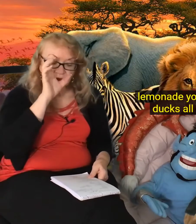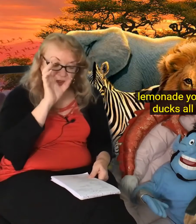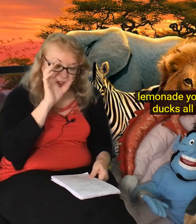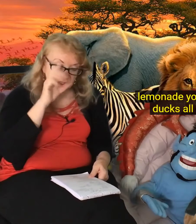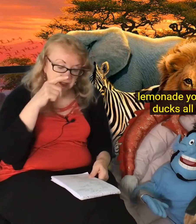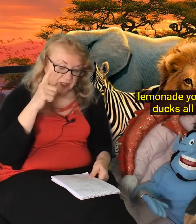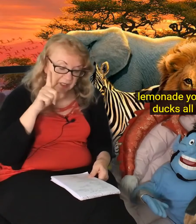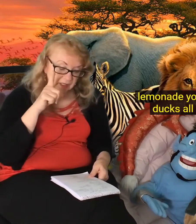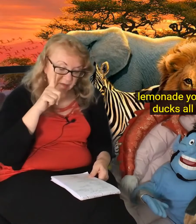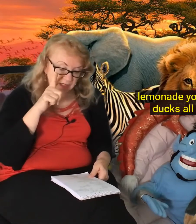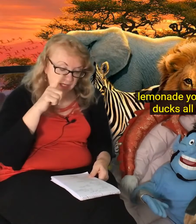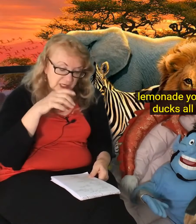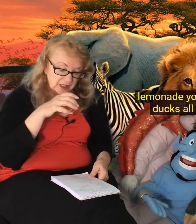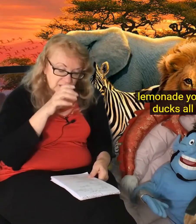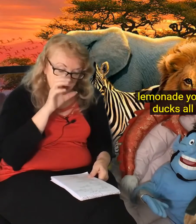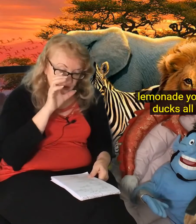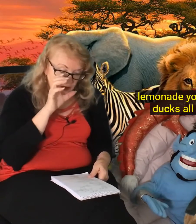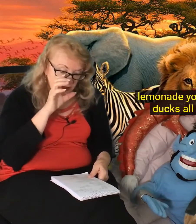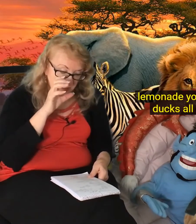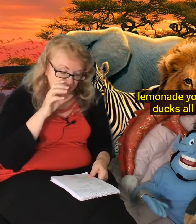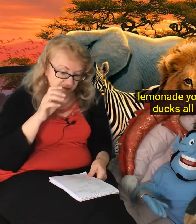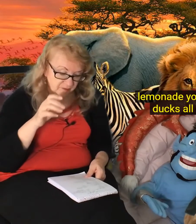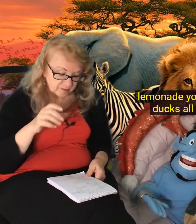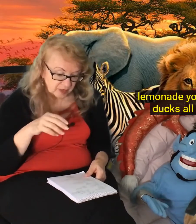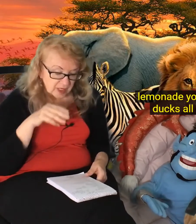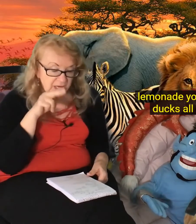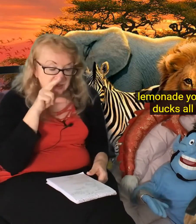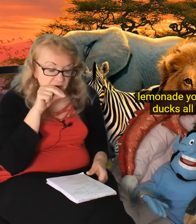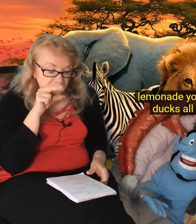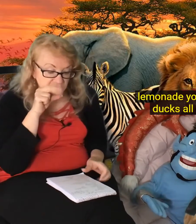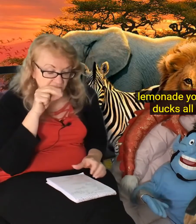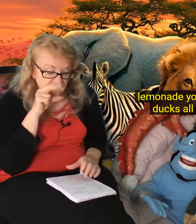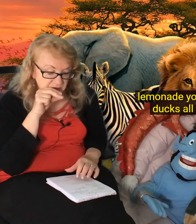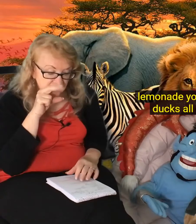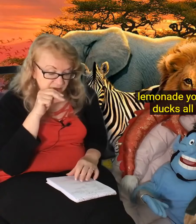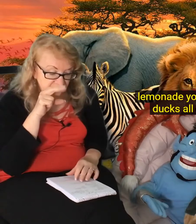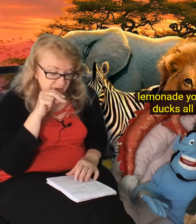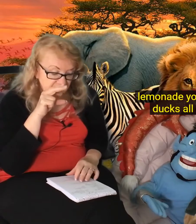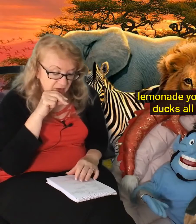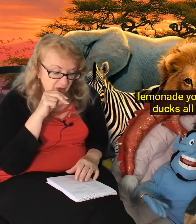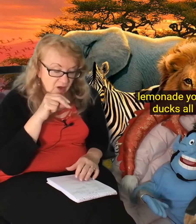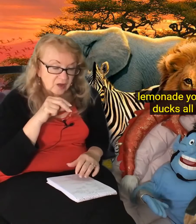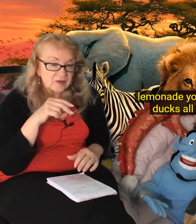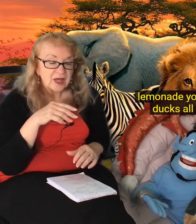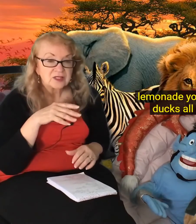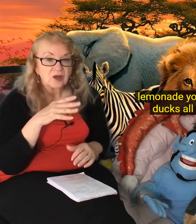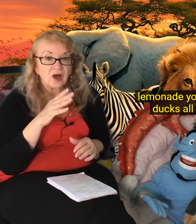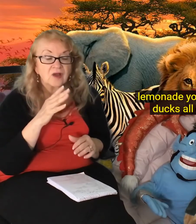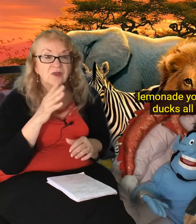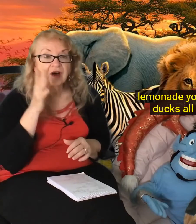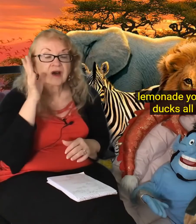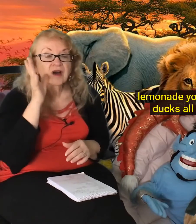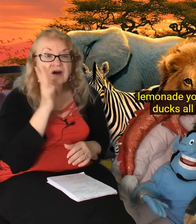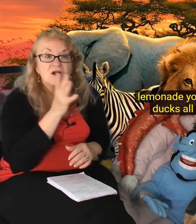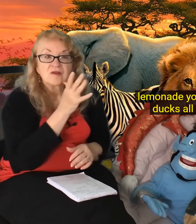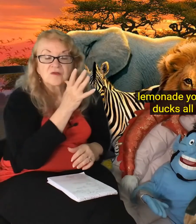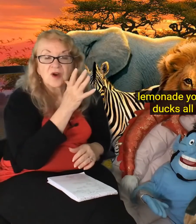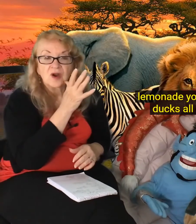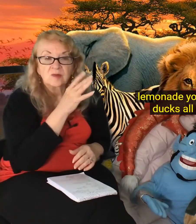drink. Lemonade, a drink. And you have ducks. All of that's on the farm, and